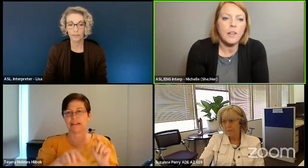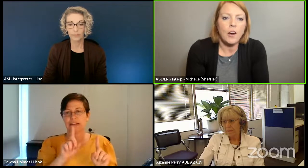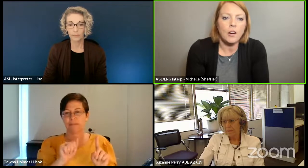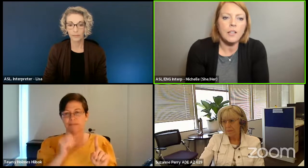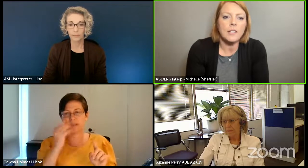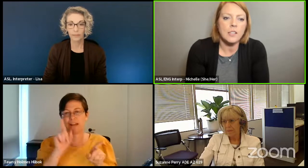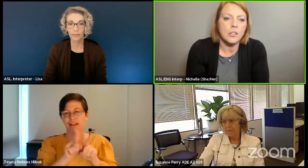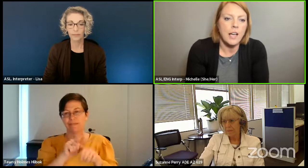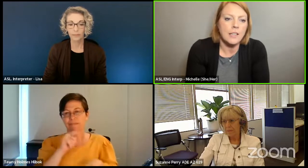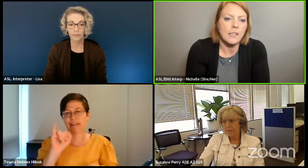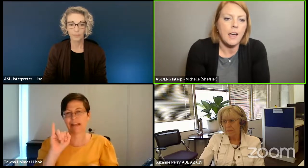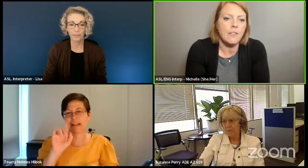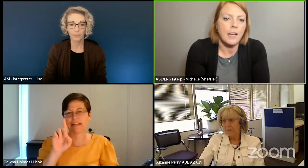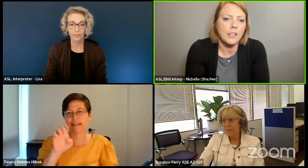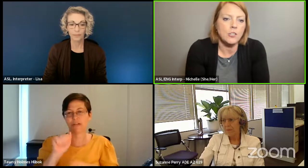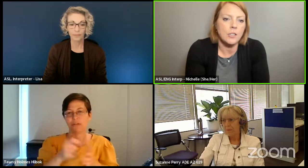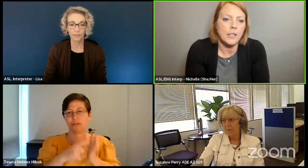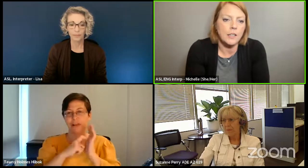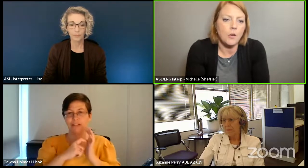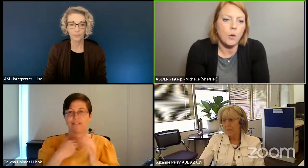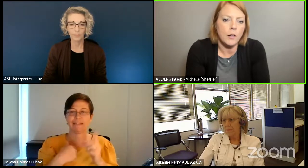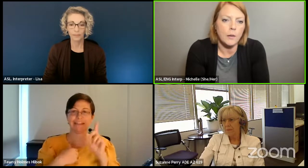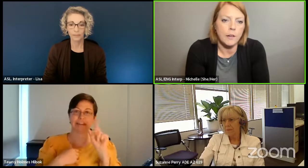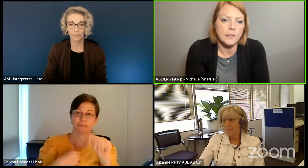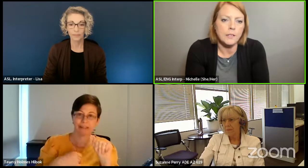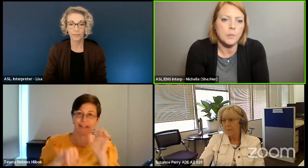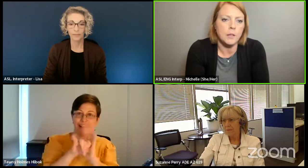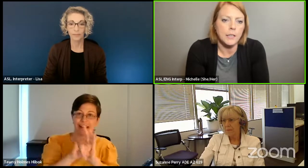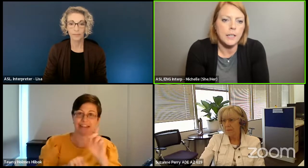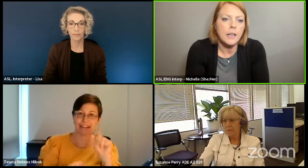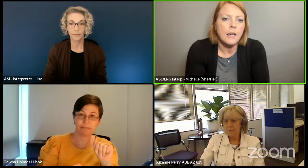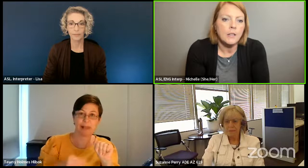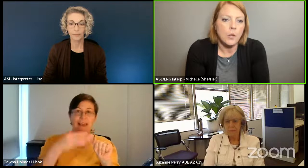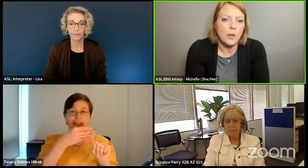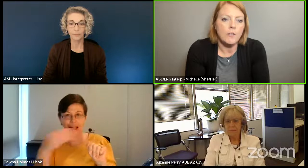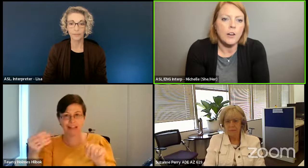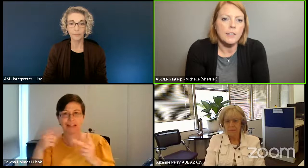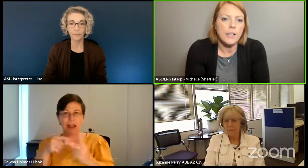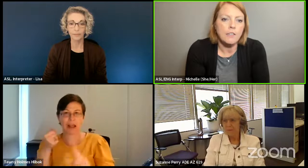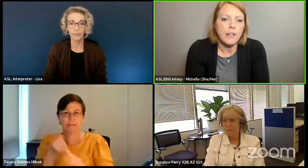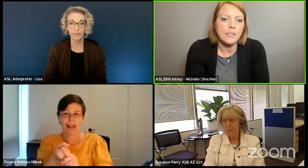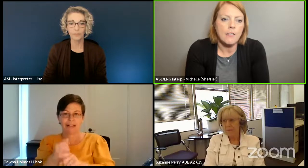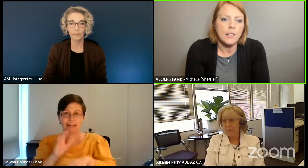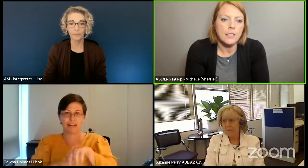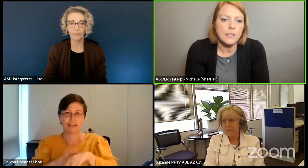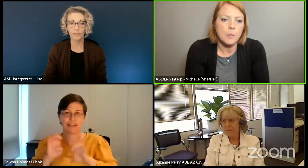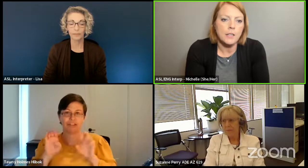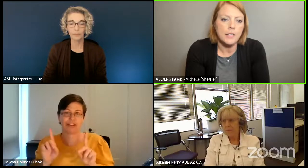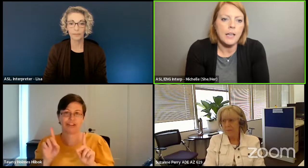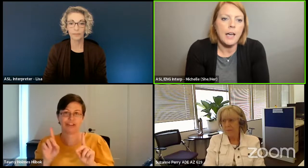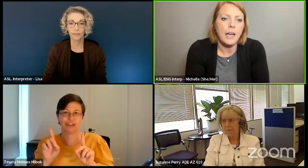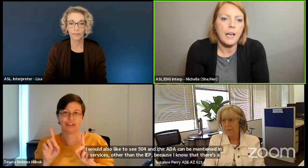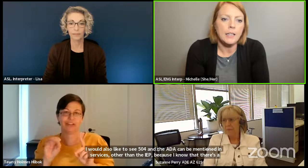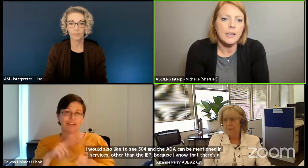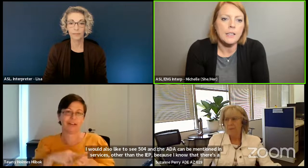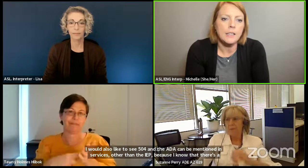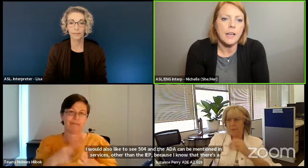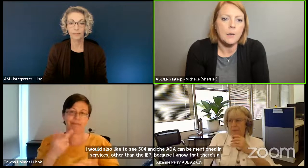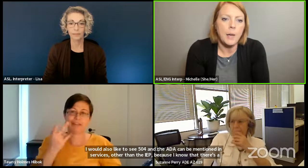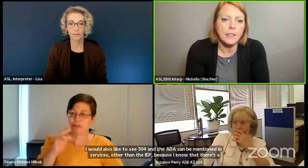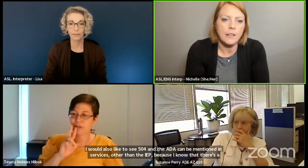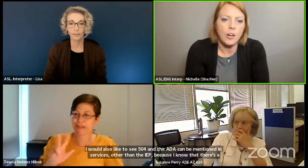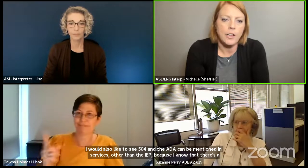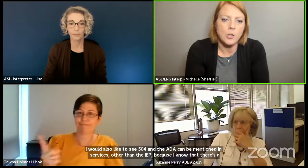they aren't considered as having an extra need or a disability. So if they're identified as having a disability and